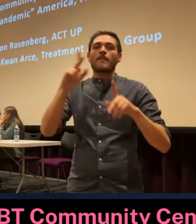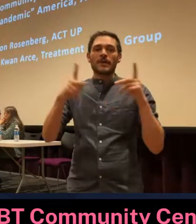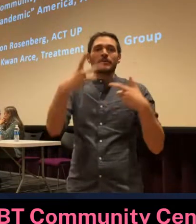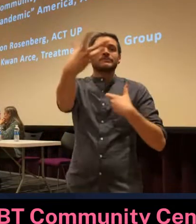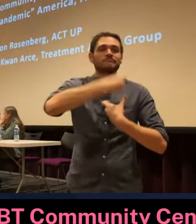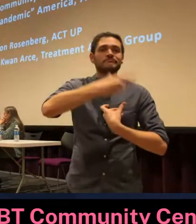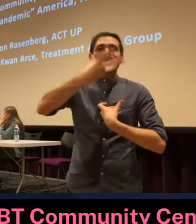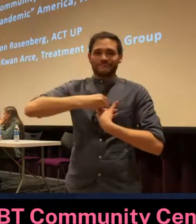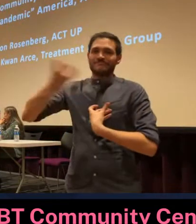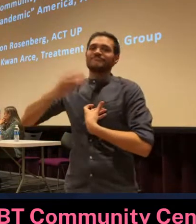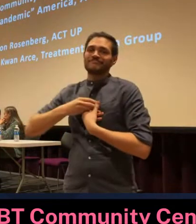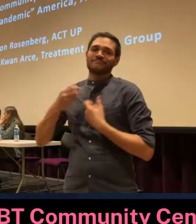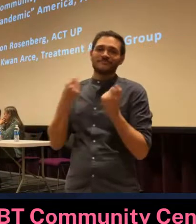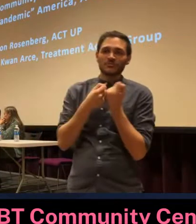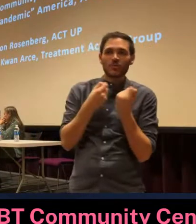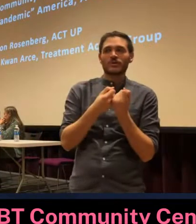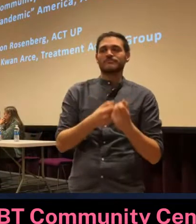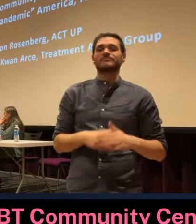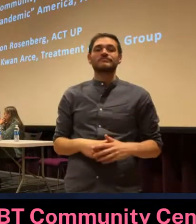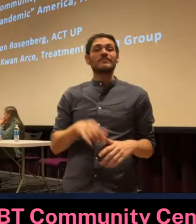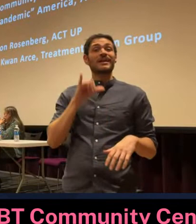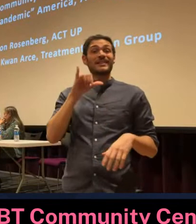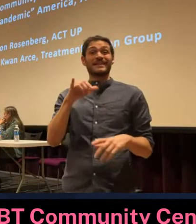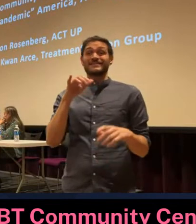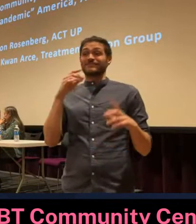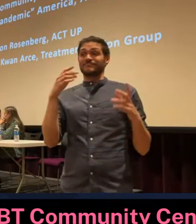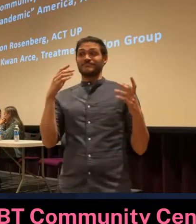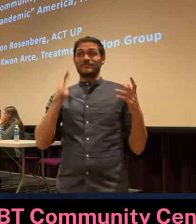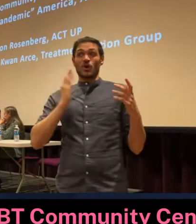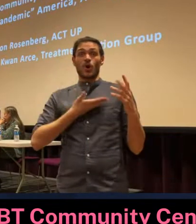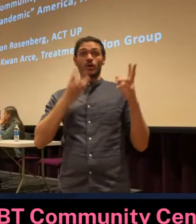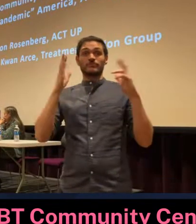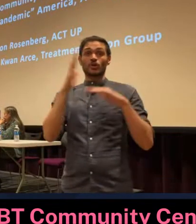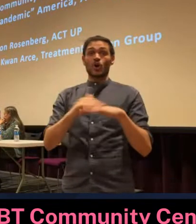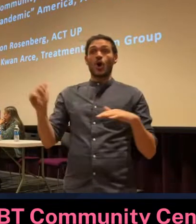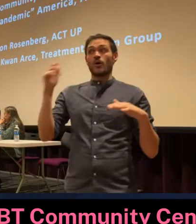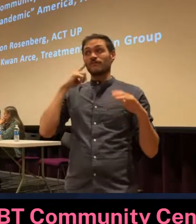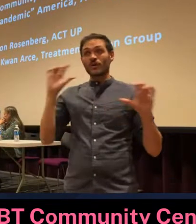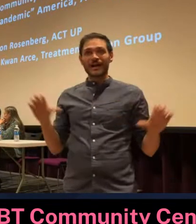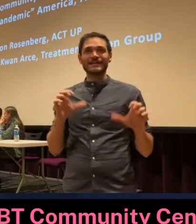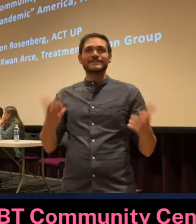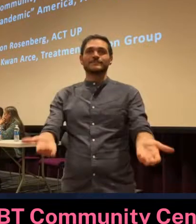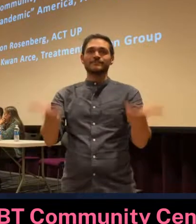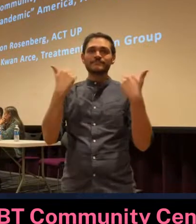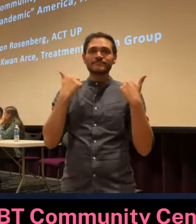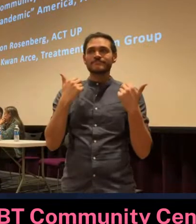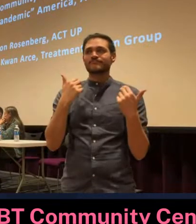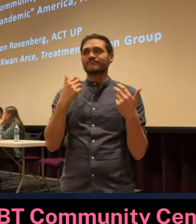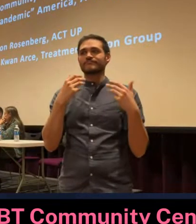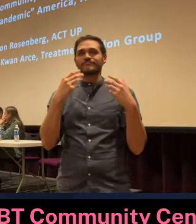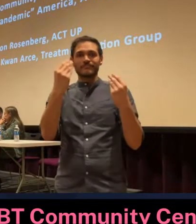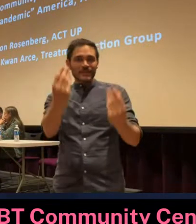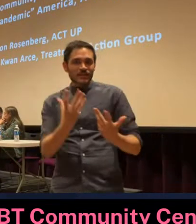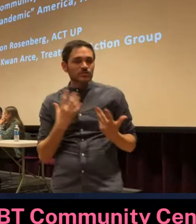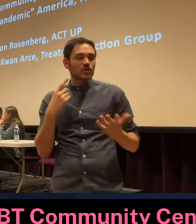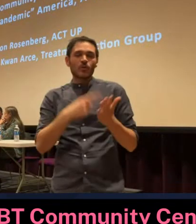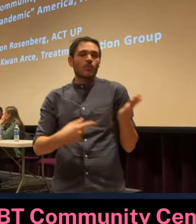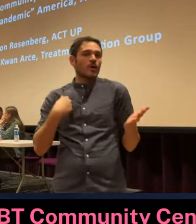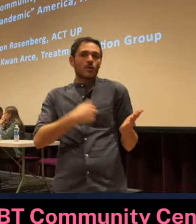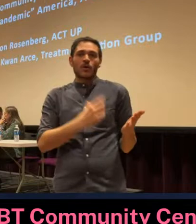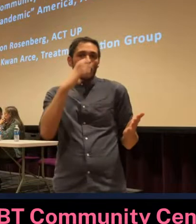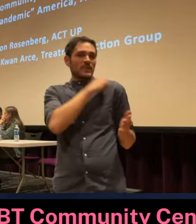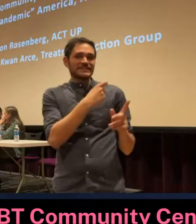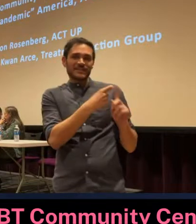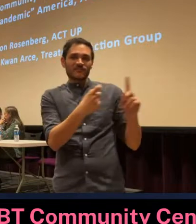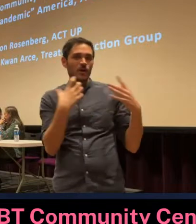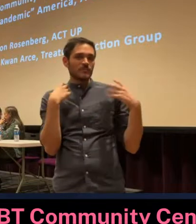opportunities, and that's kind of our call to action here and to you is to see what's missing from our healthcare fair,